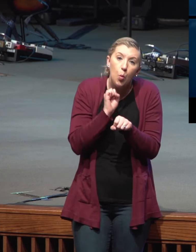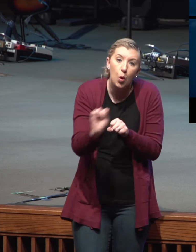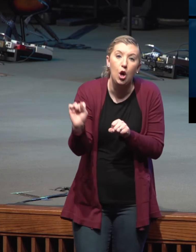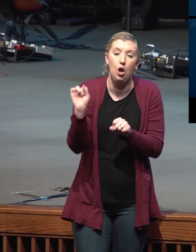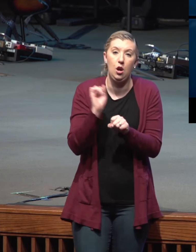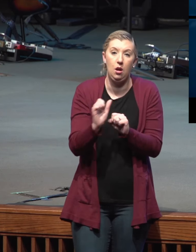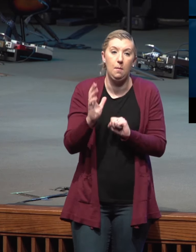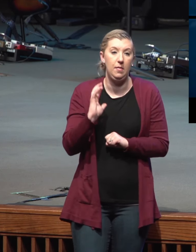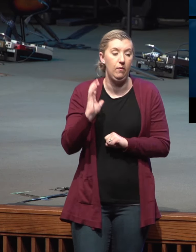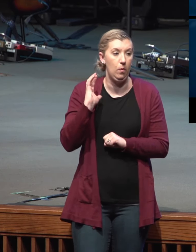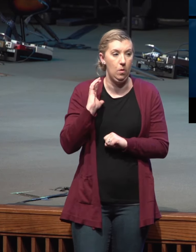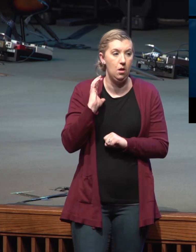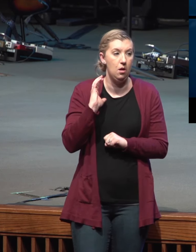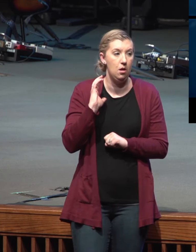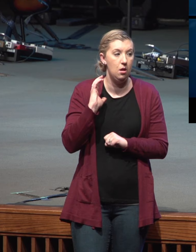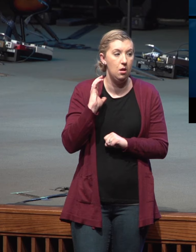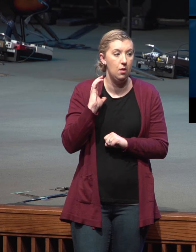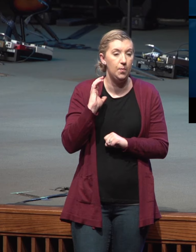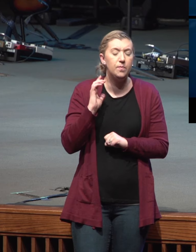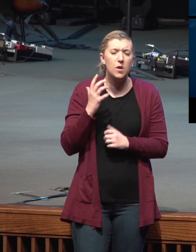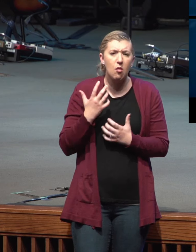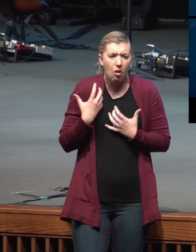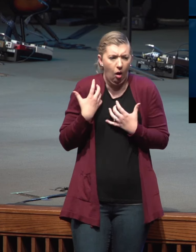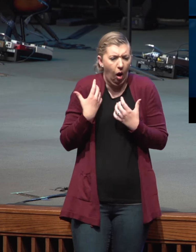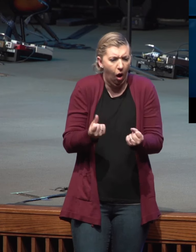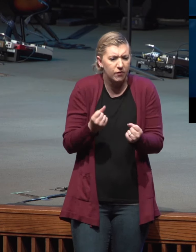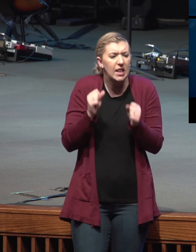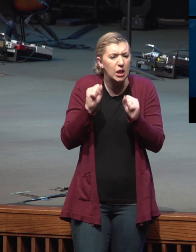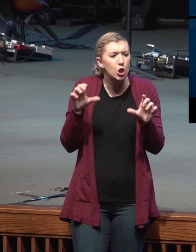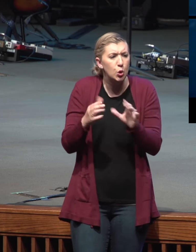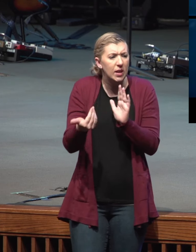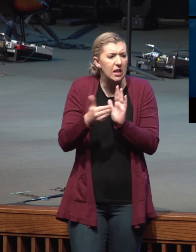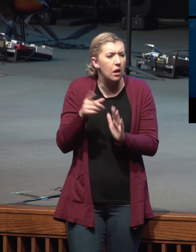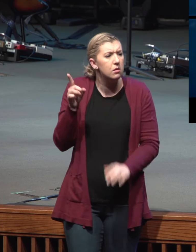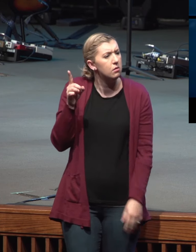before and was confident that he could do it again.